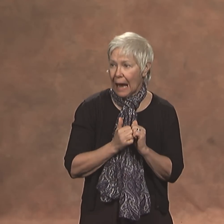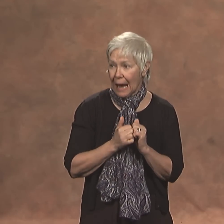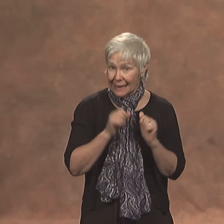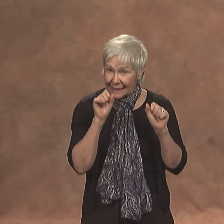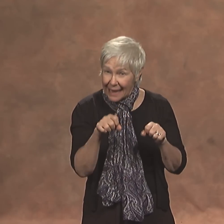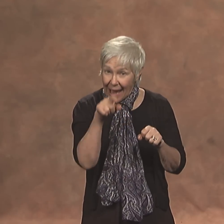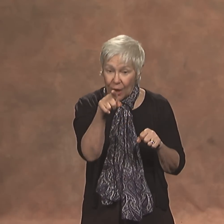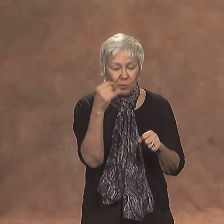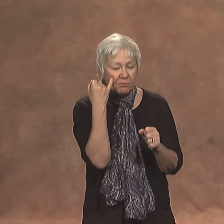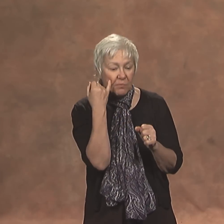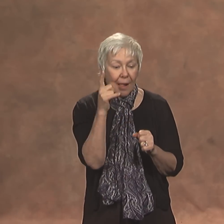experience.